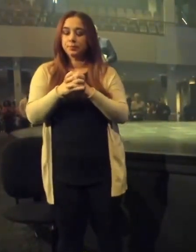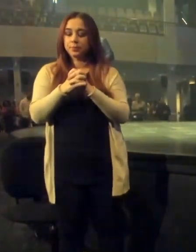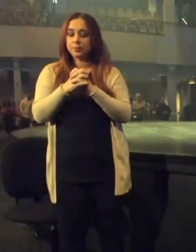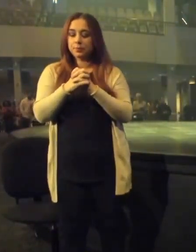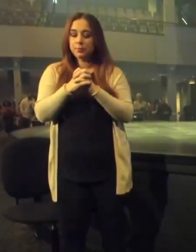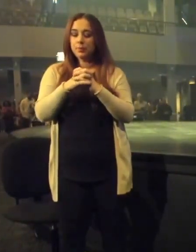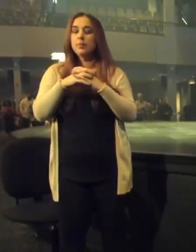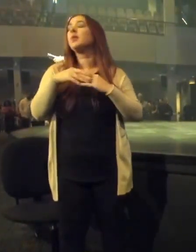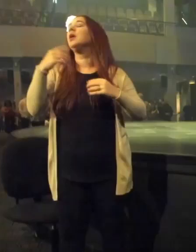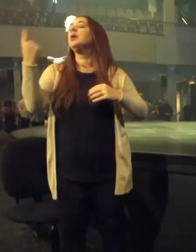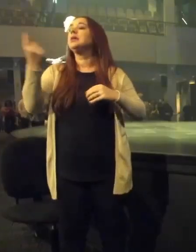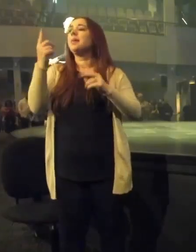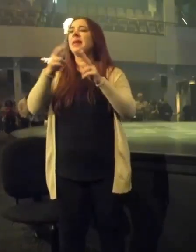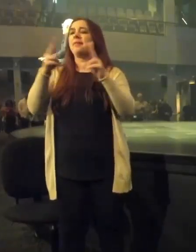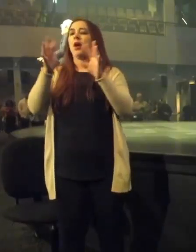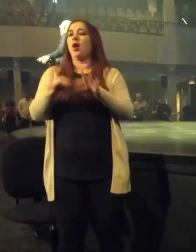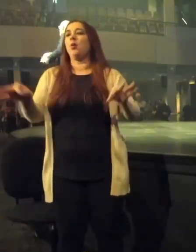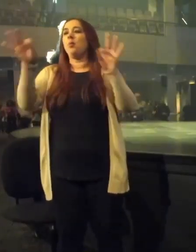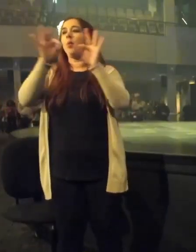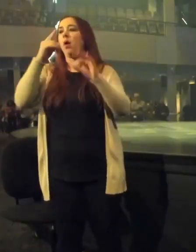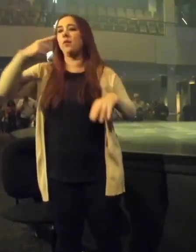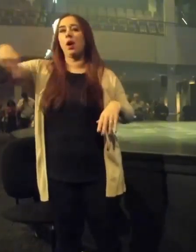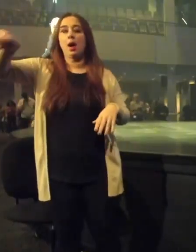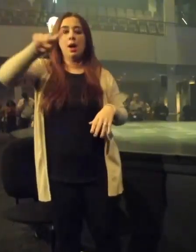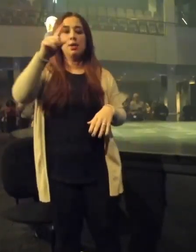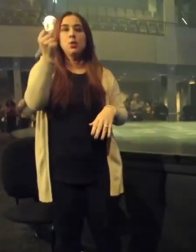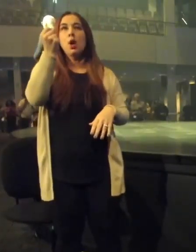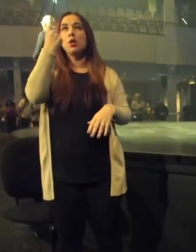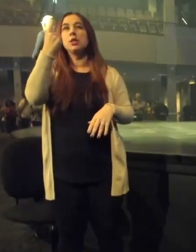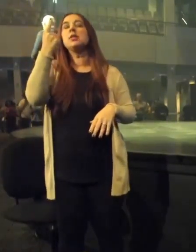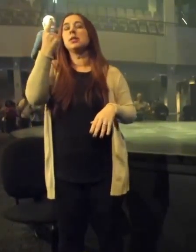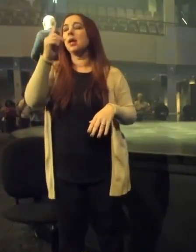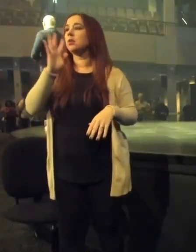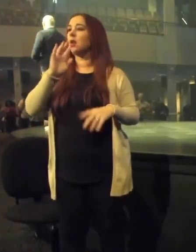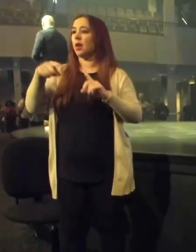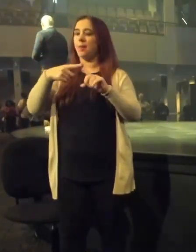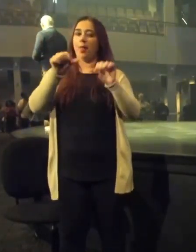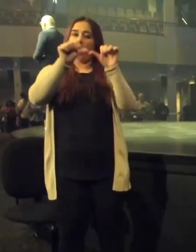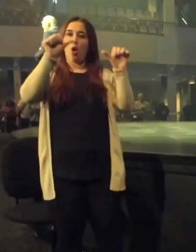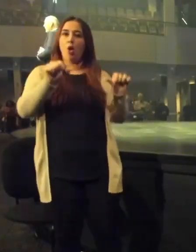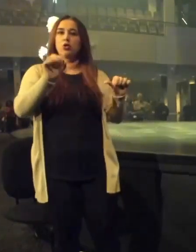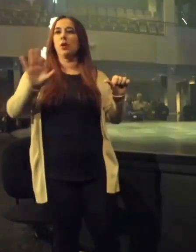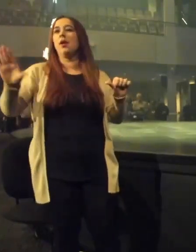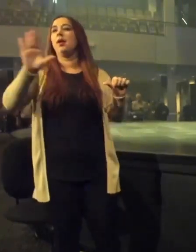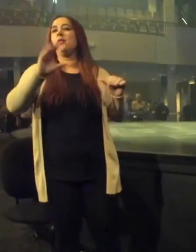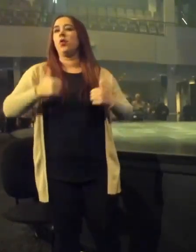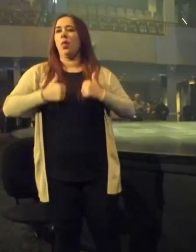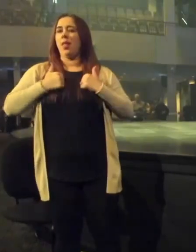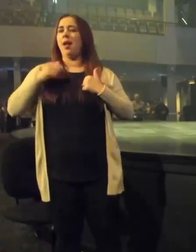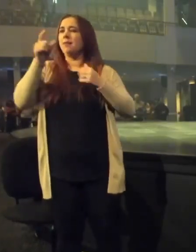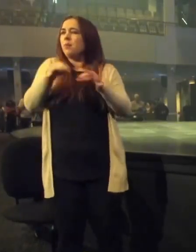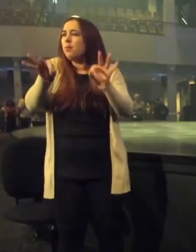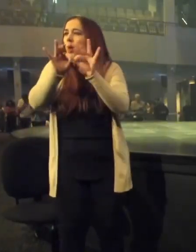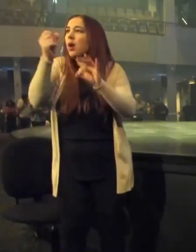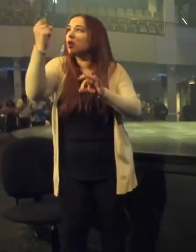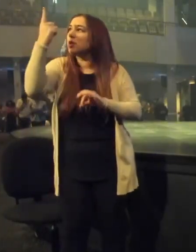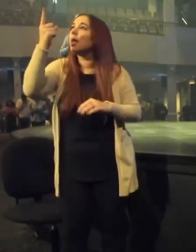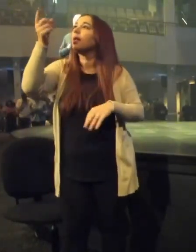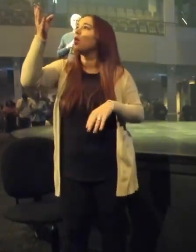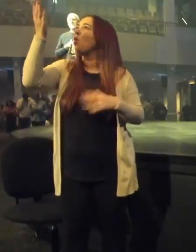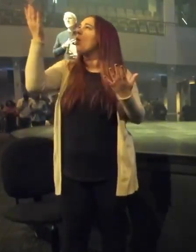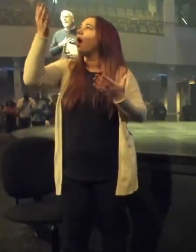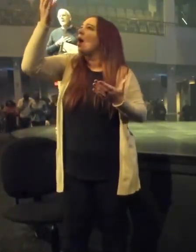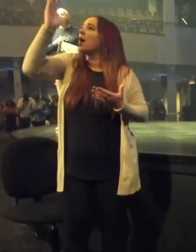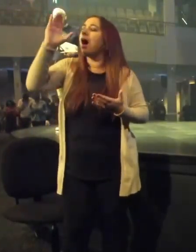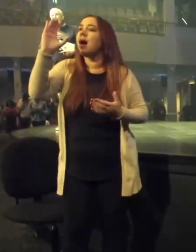Speaks of something that's very important for us to understand. It talks about the altar of your life, and it's extremely important to realize that what God is looking for from